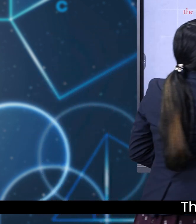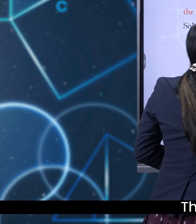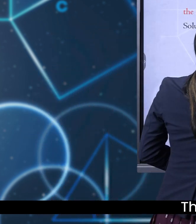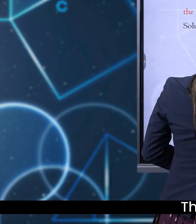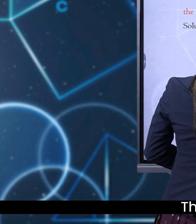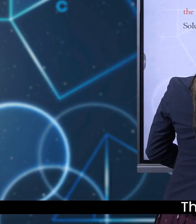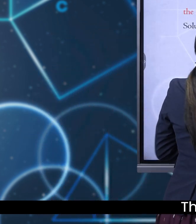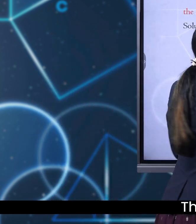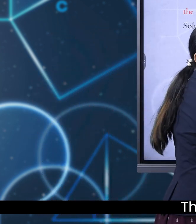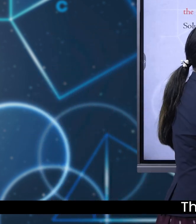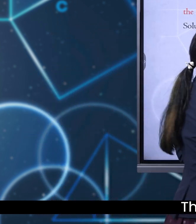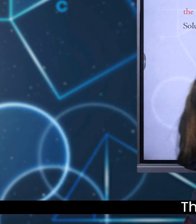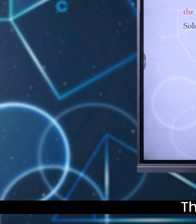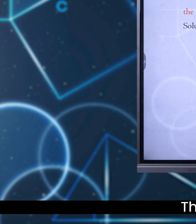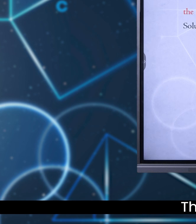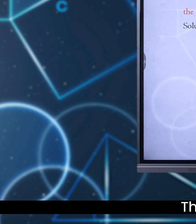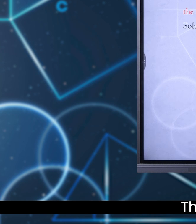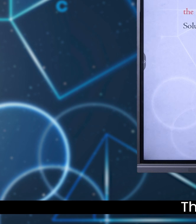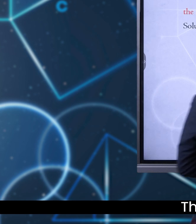is equal to 80 meter.